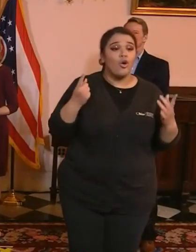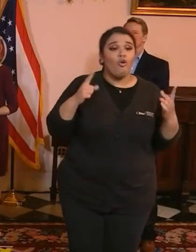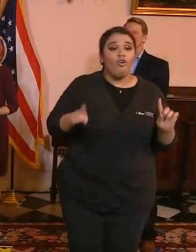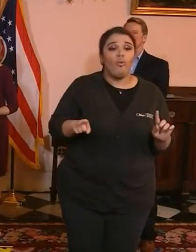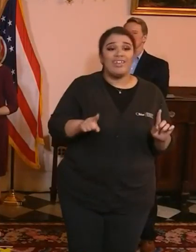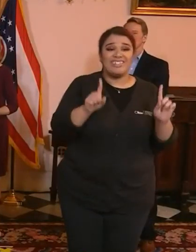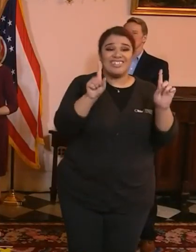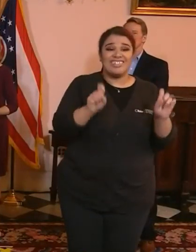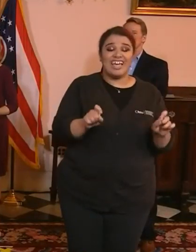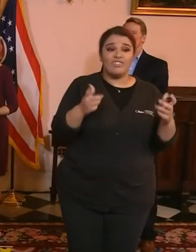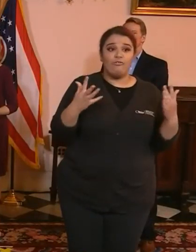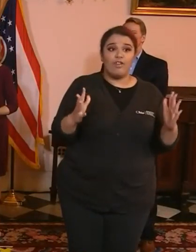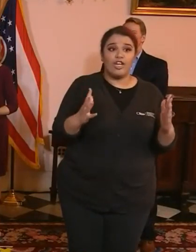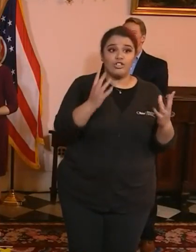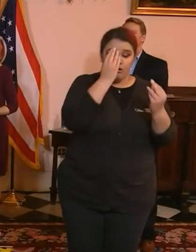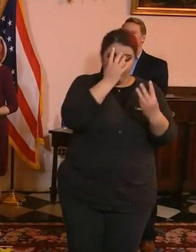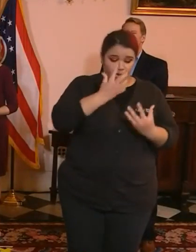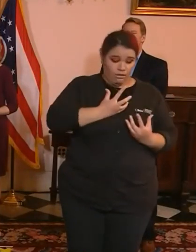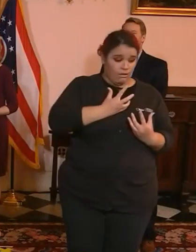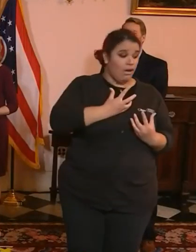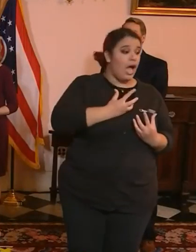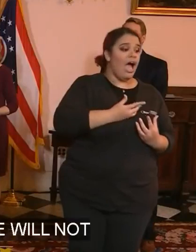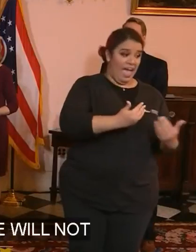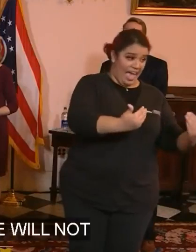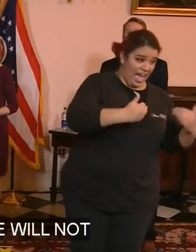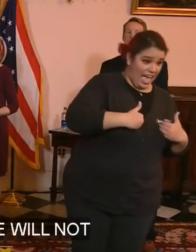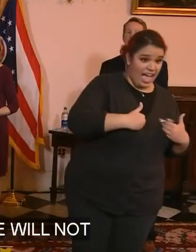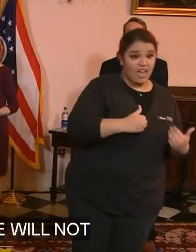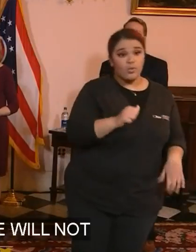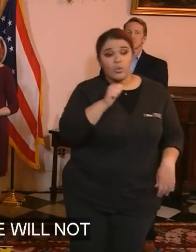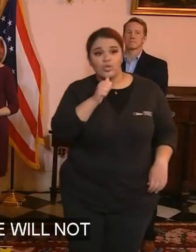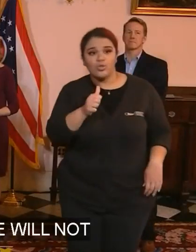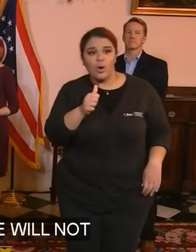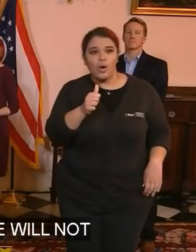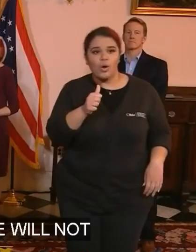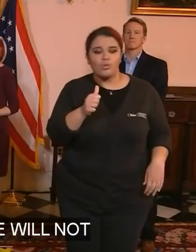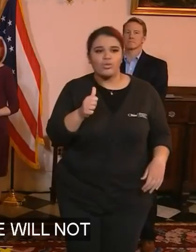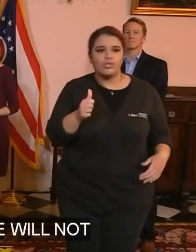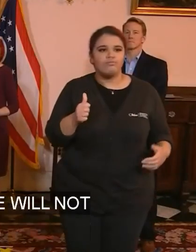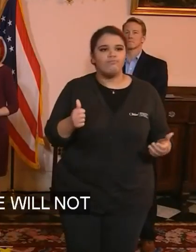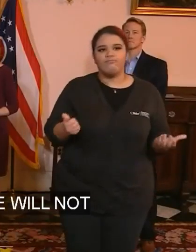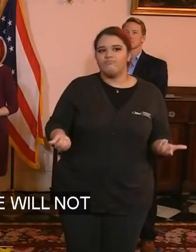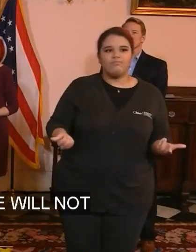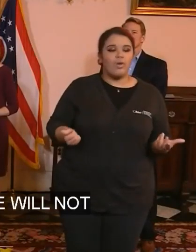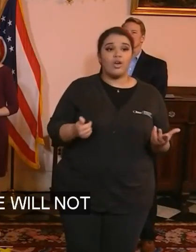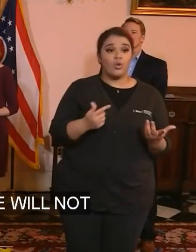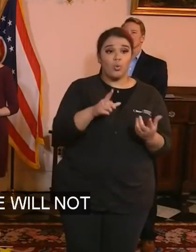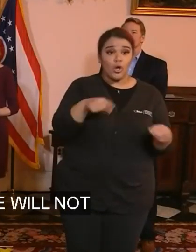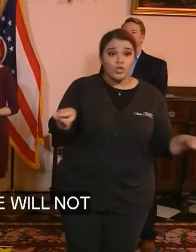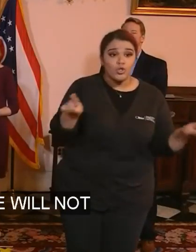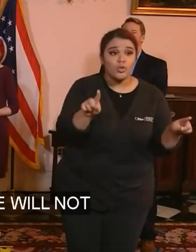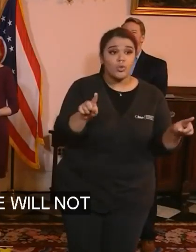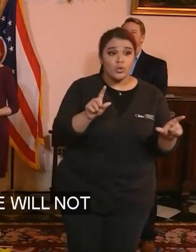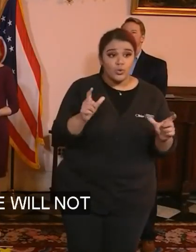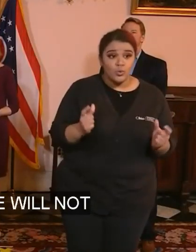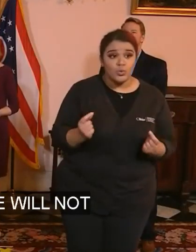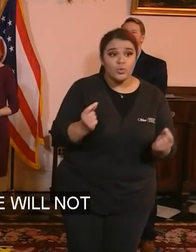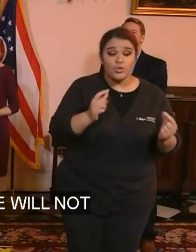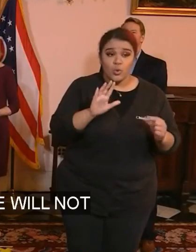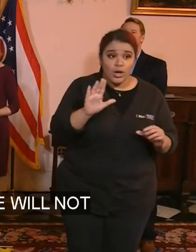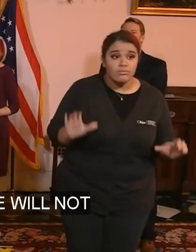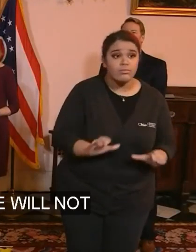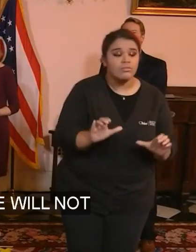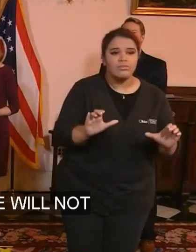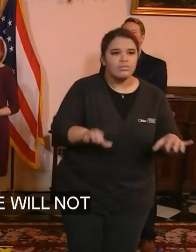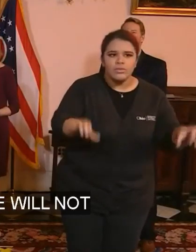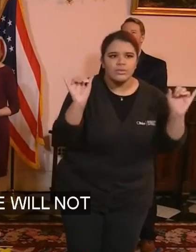person does, actually. So it's not really, at this point, as useful for the average citizen as it is going to be for us in the